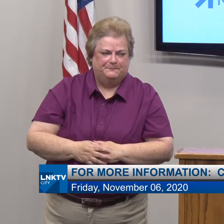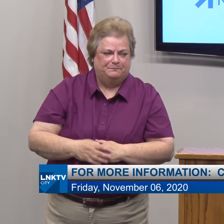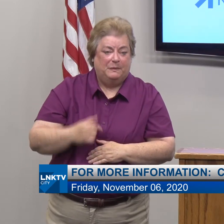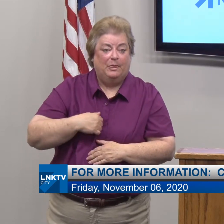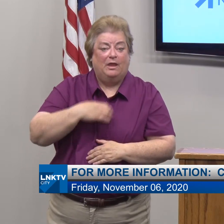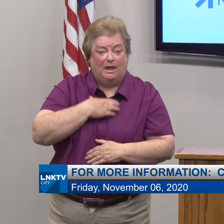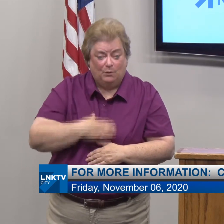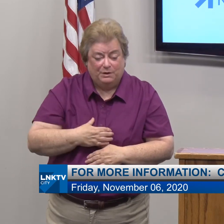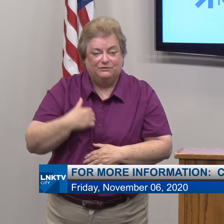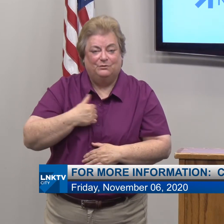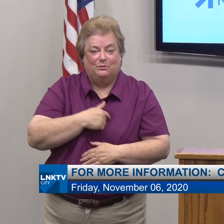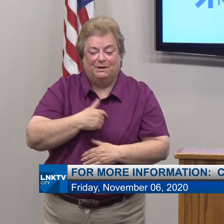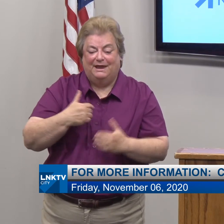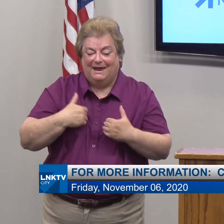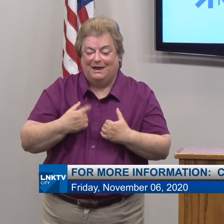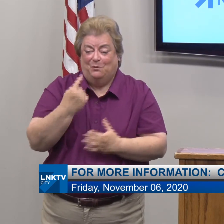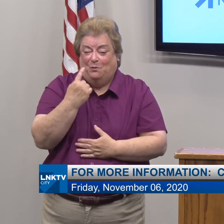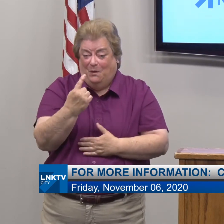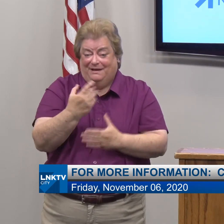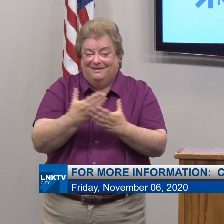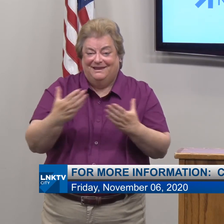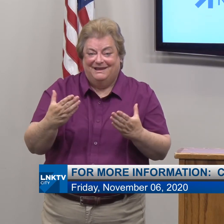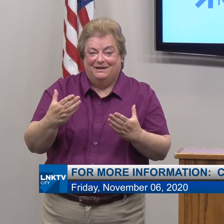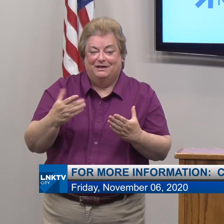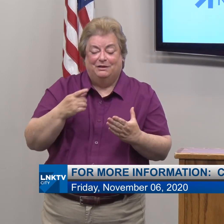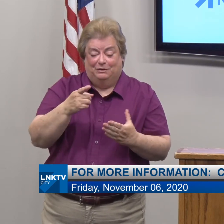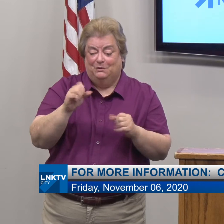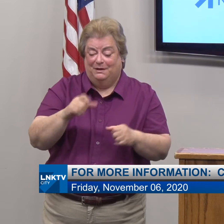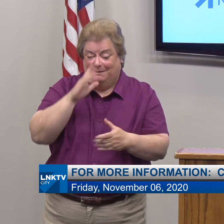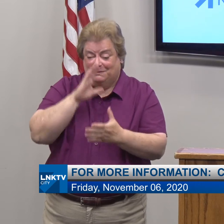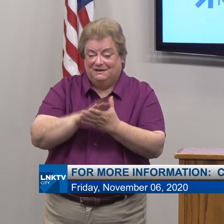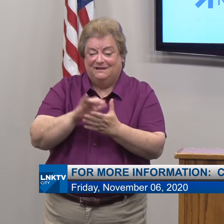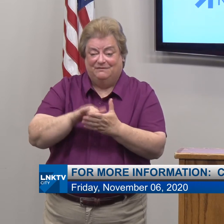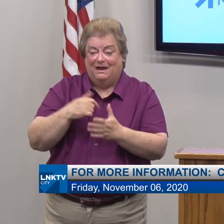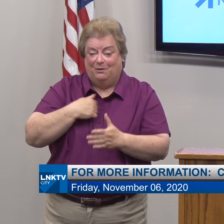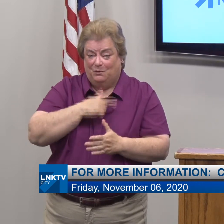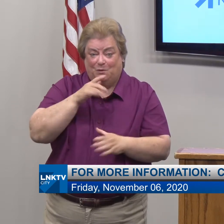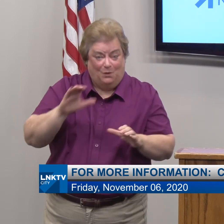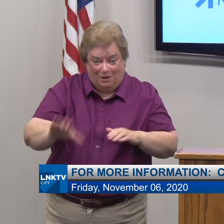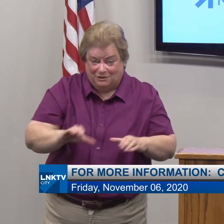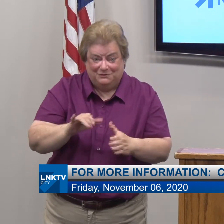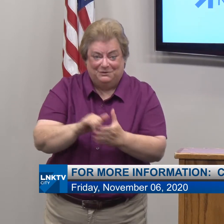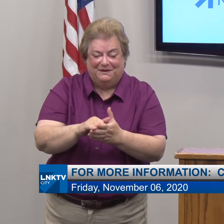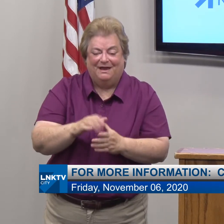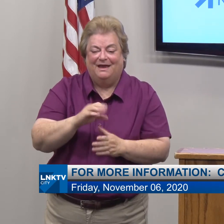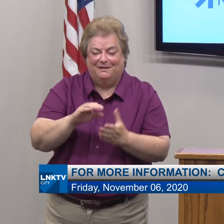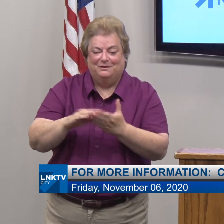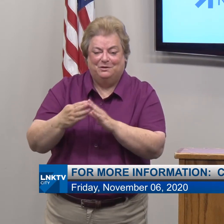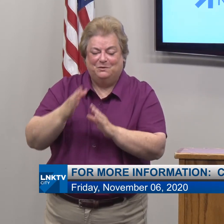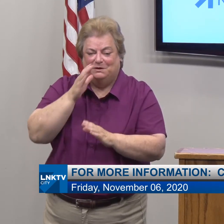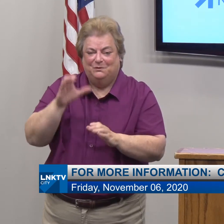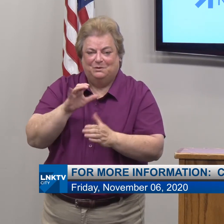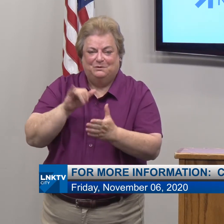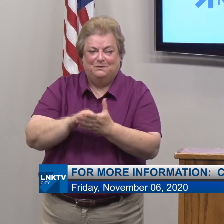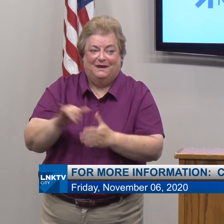I wish there was a thing, Brent. If there was, you can believe we'd all be doing it, and I'm sure the community would too.